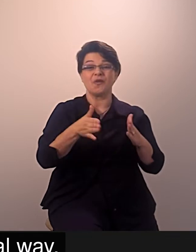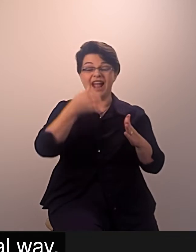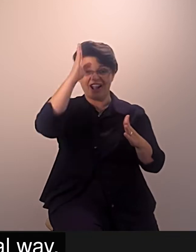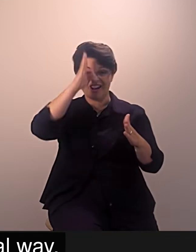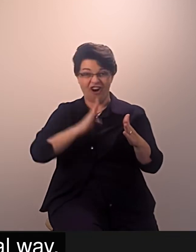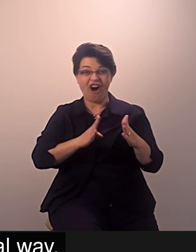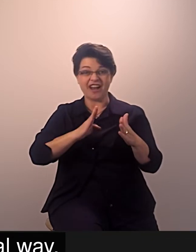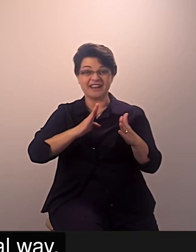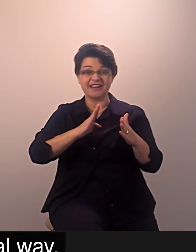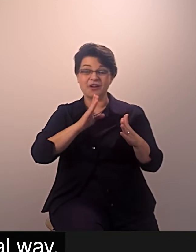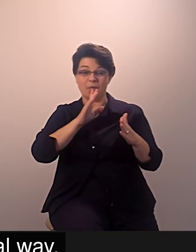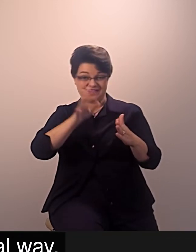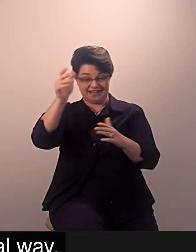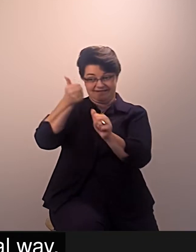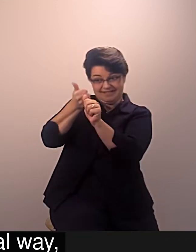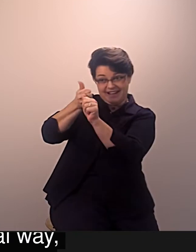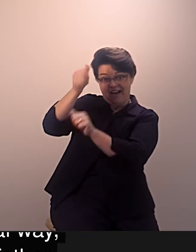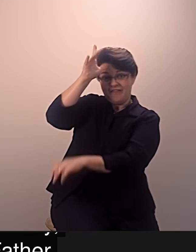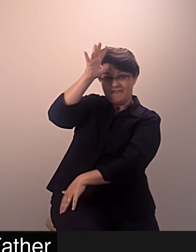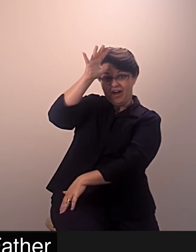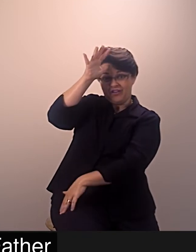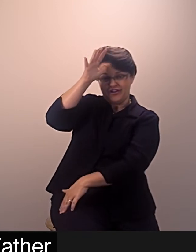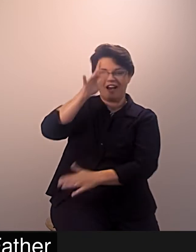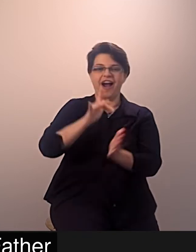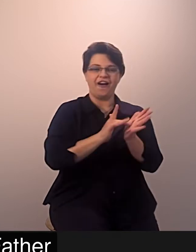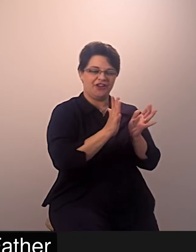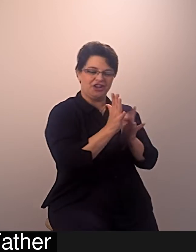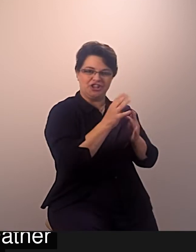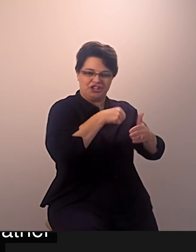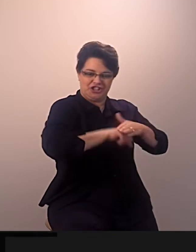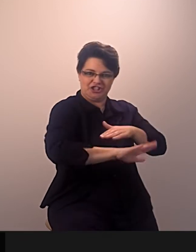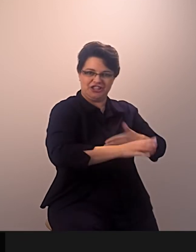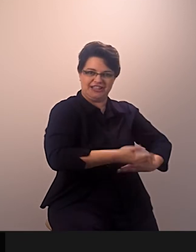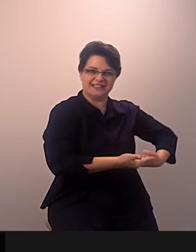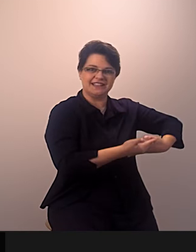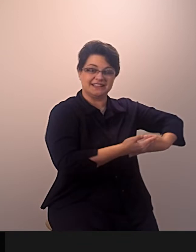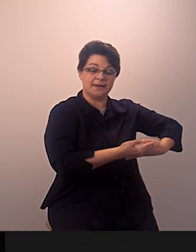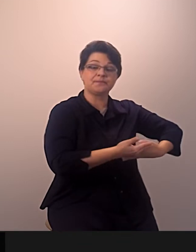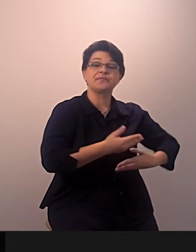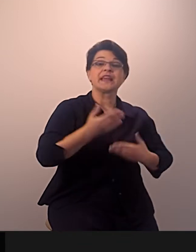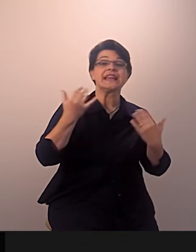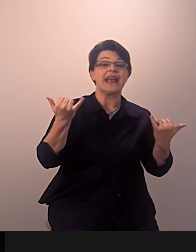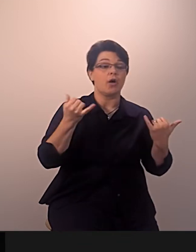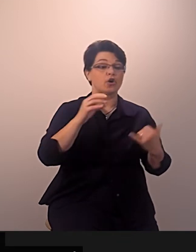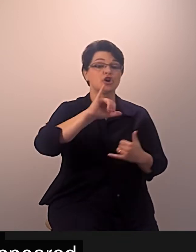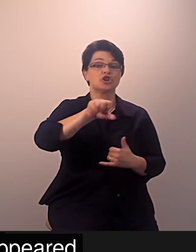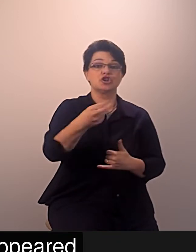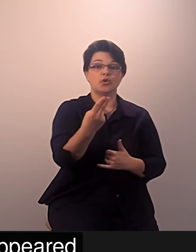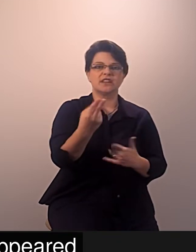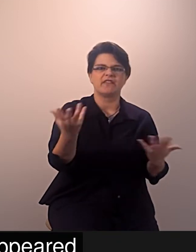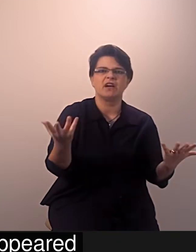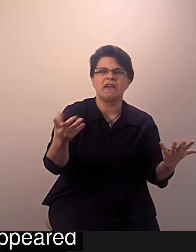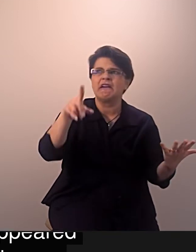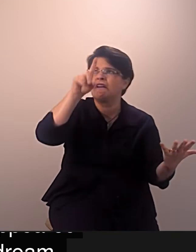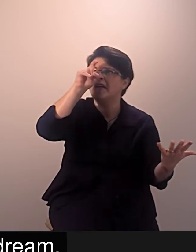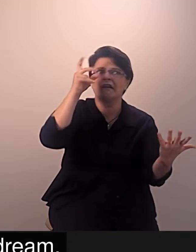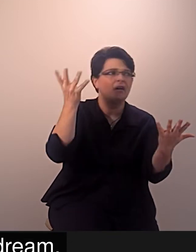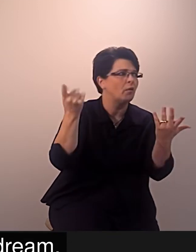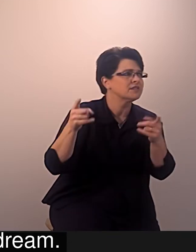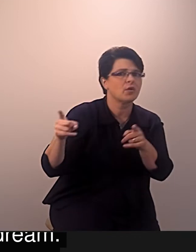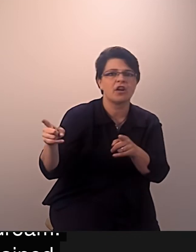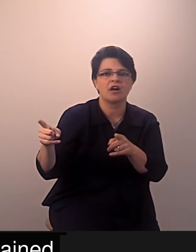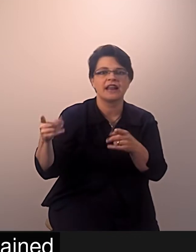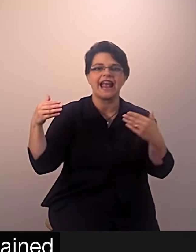father of Jesus. The angel also appeared to Joseph in a dream. The angel explained